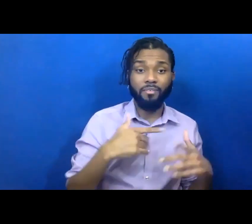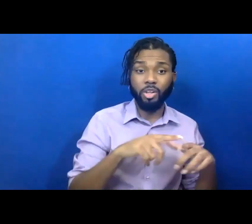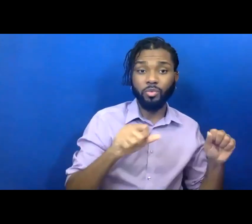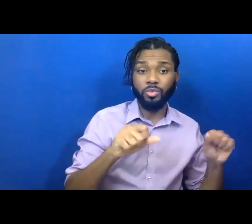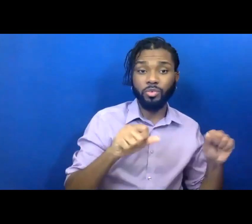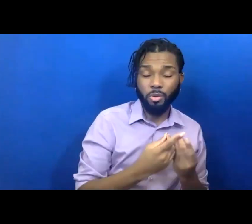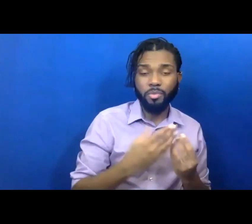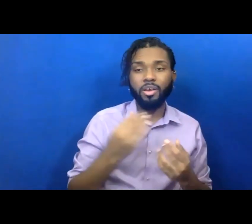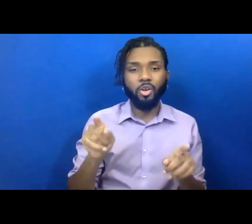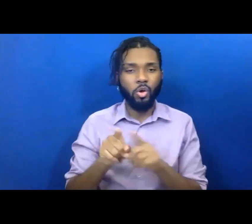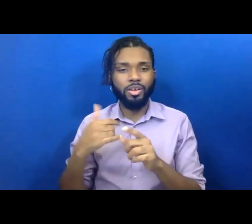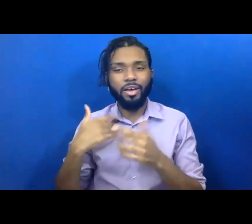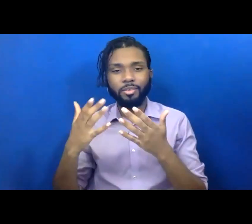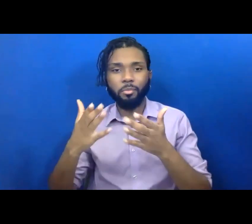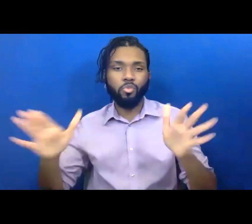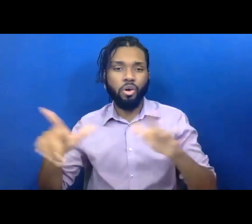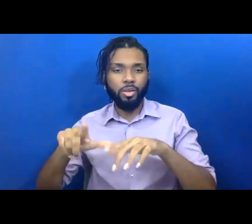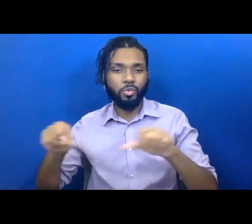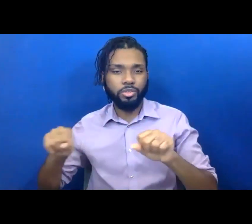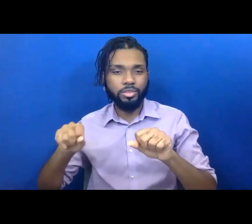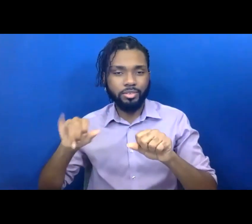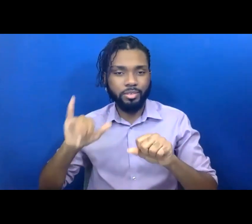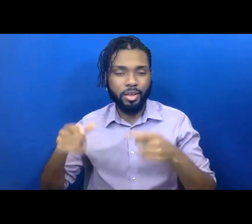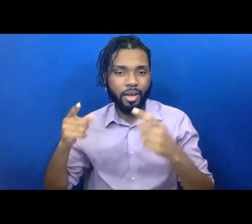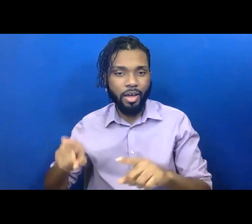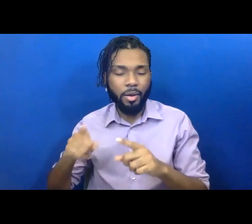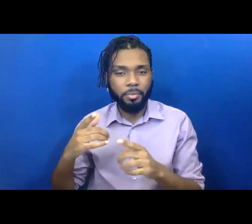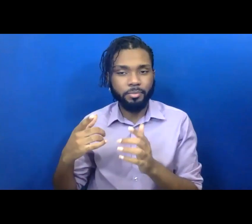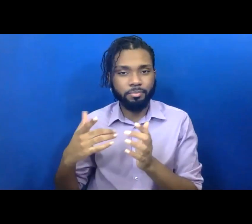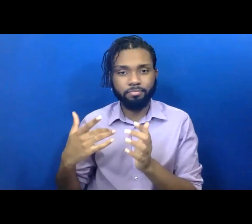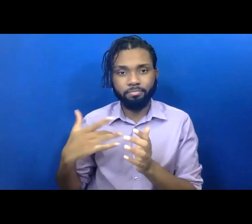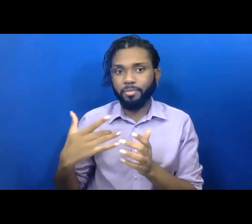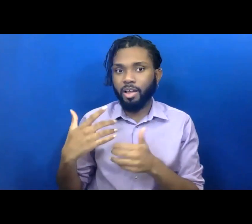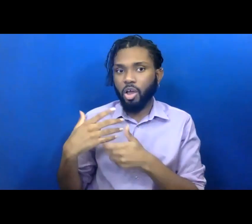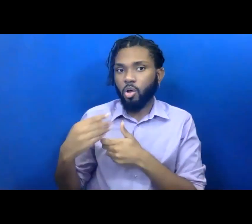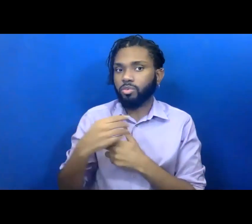in a broader sense, which occurs in many cases outside of that department.